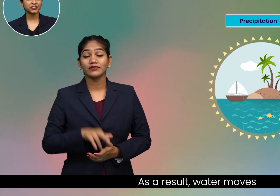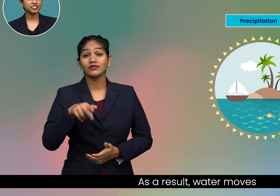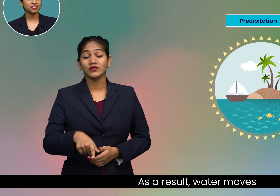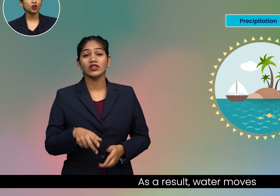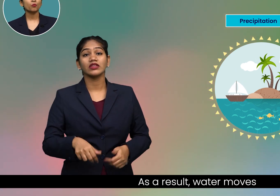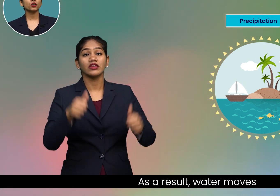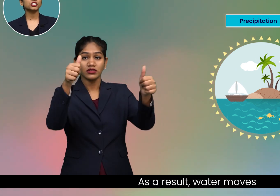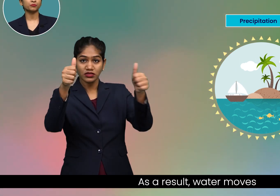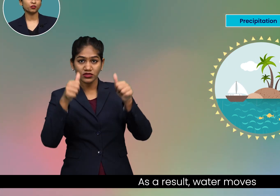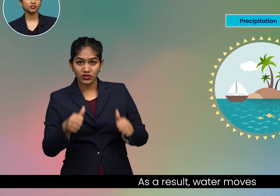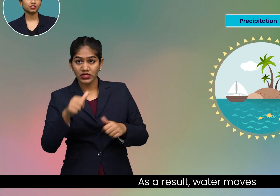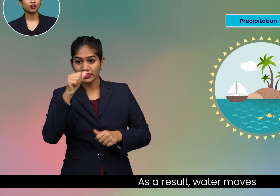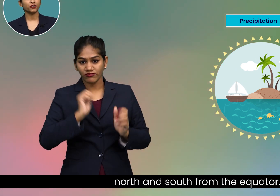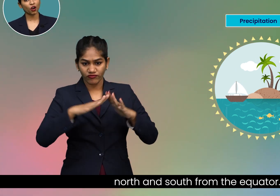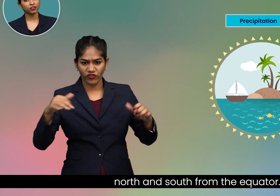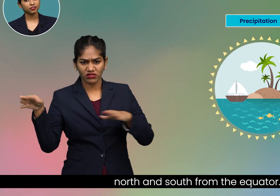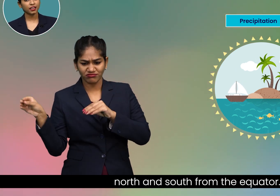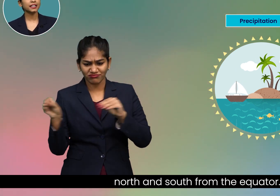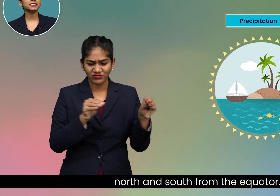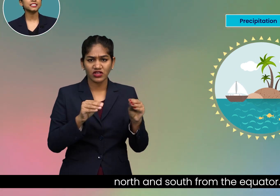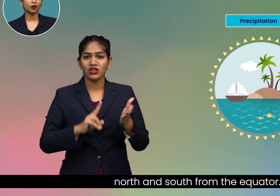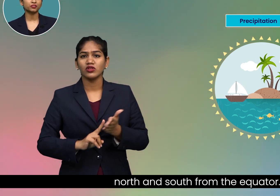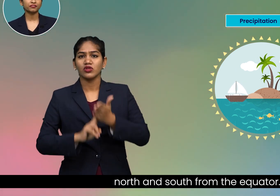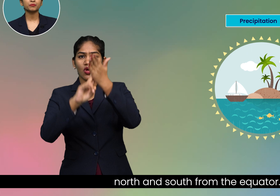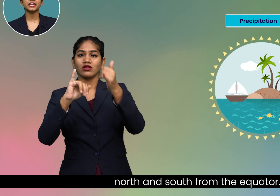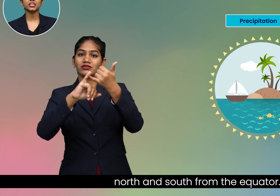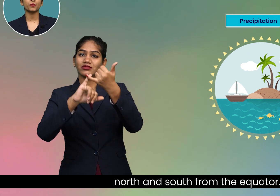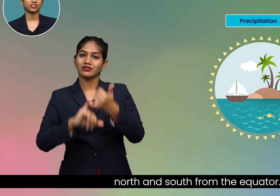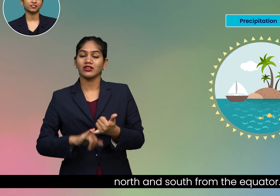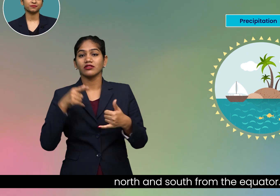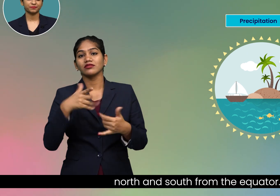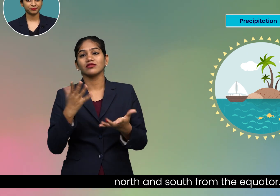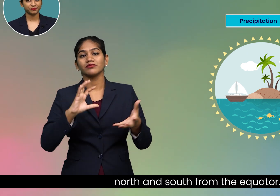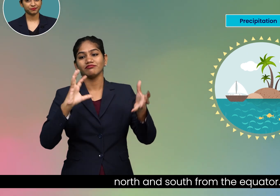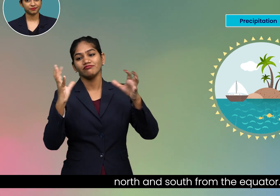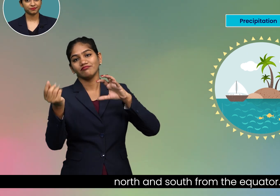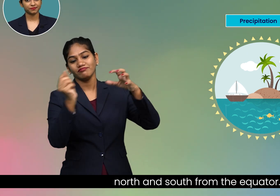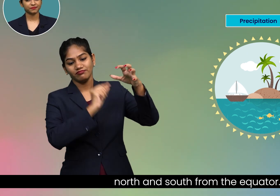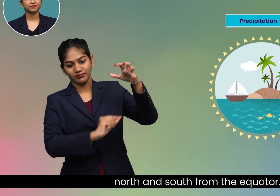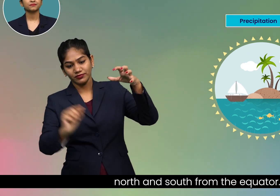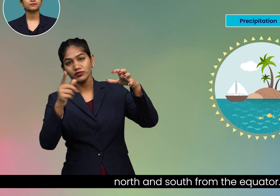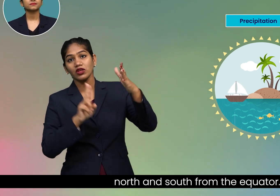As a result, water moves north and south from the equator.